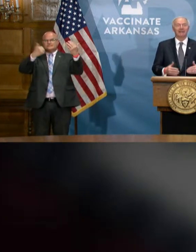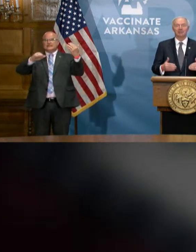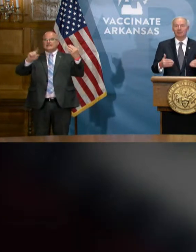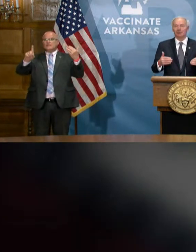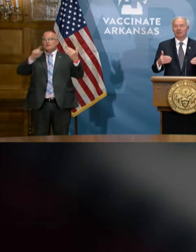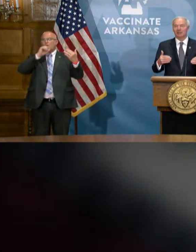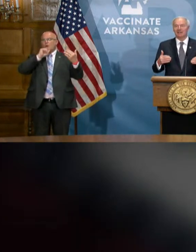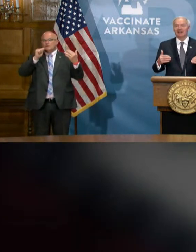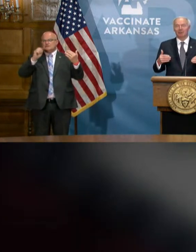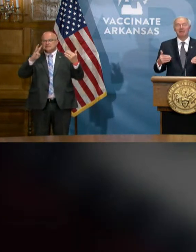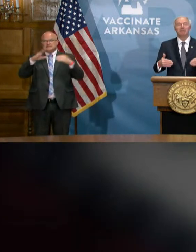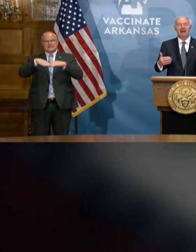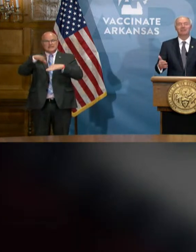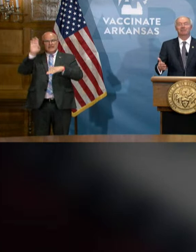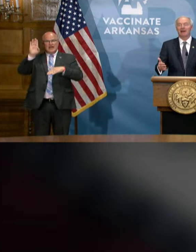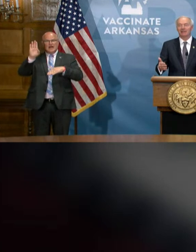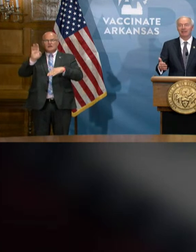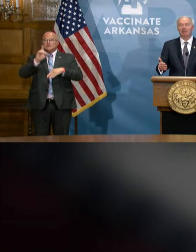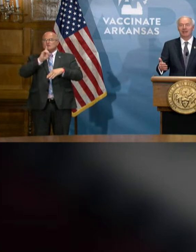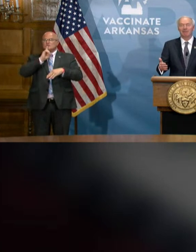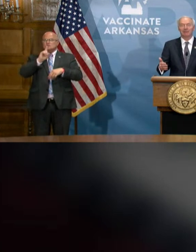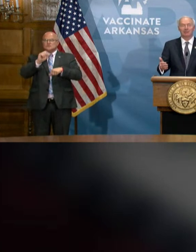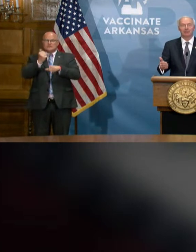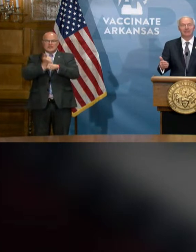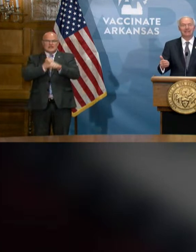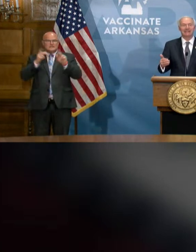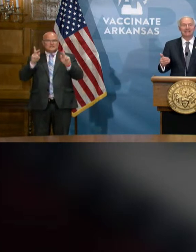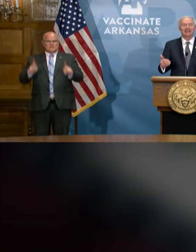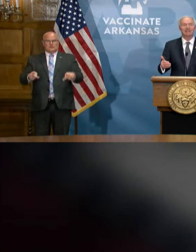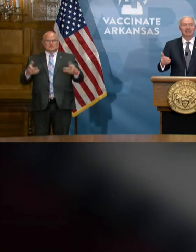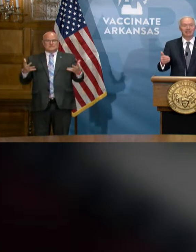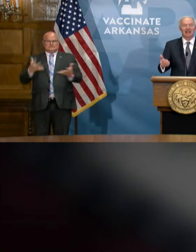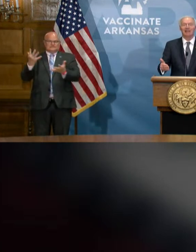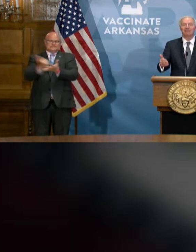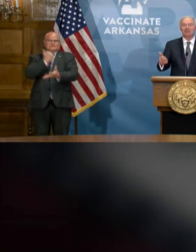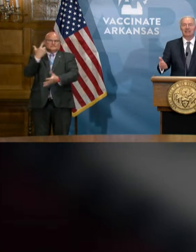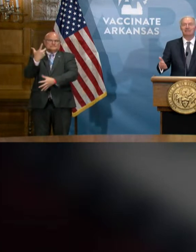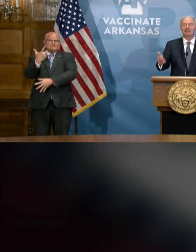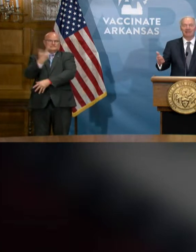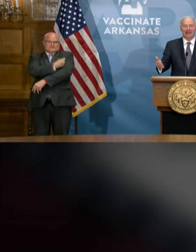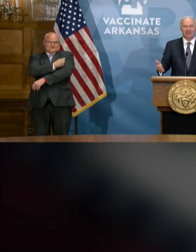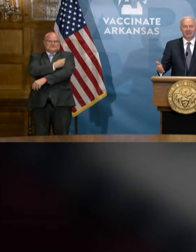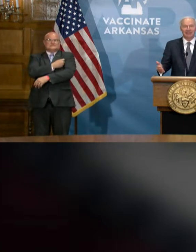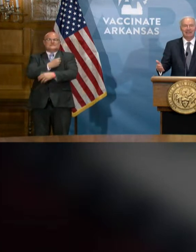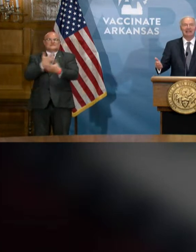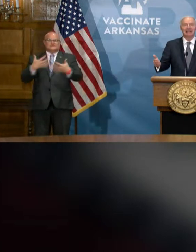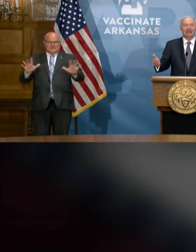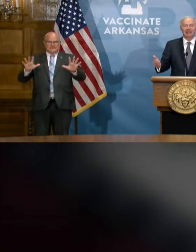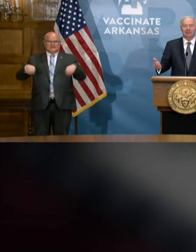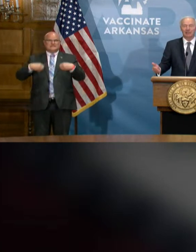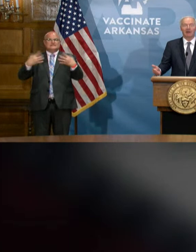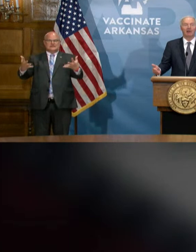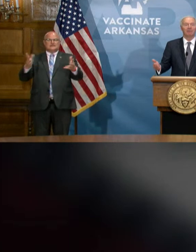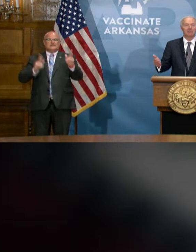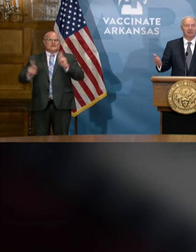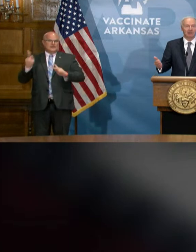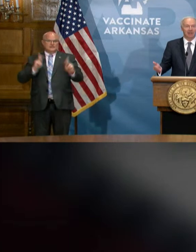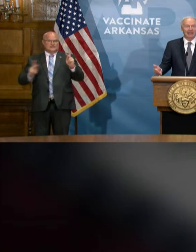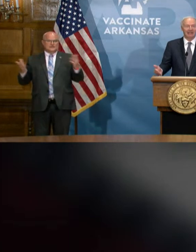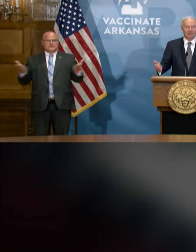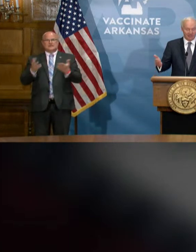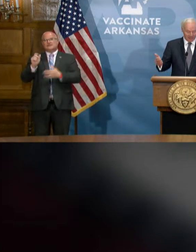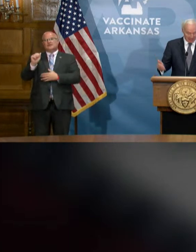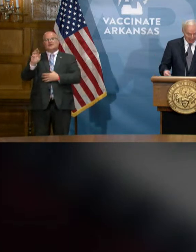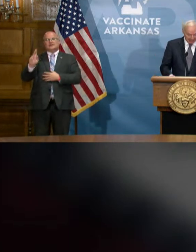we want to make sure we maximize every opportunity to get this life-saving vaccine into the arms